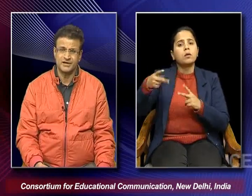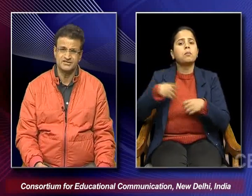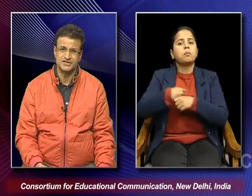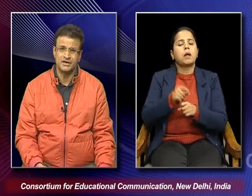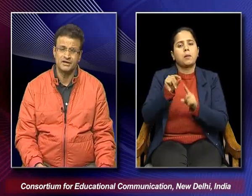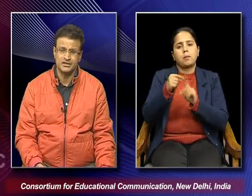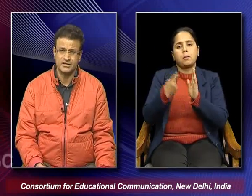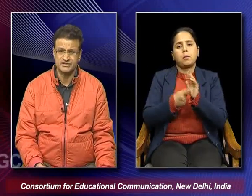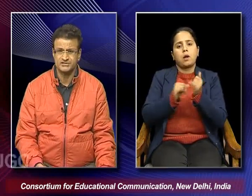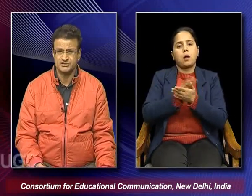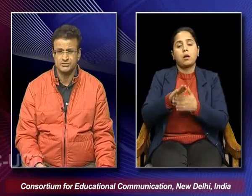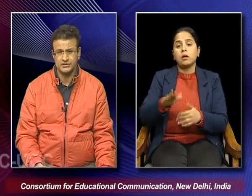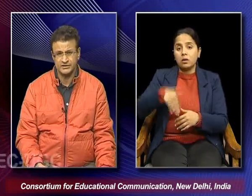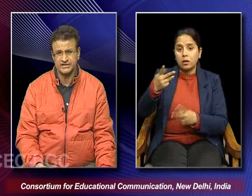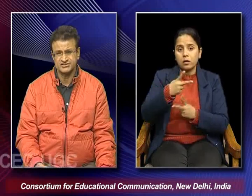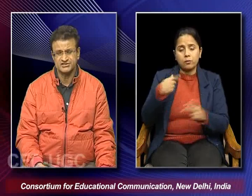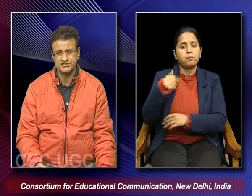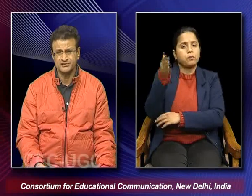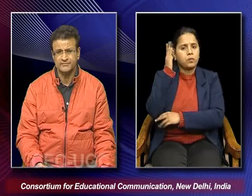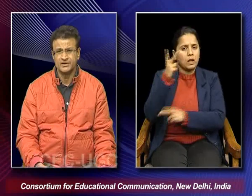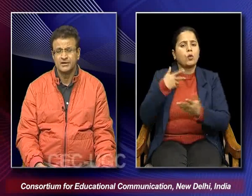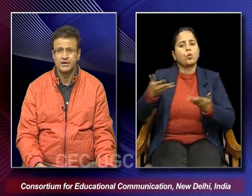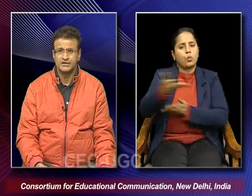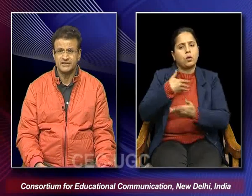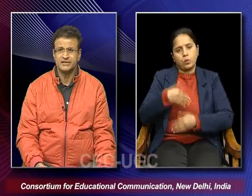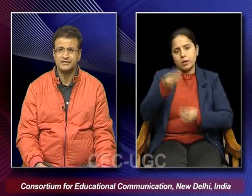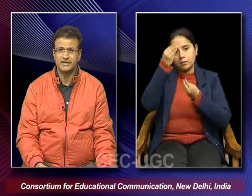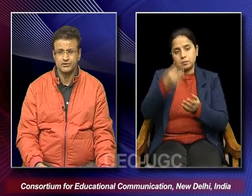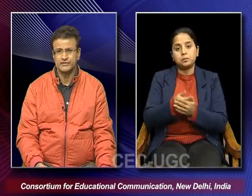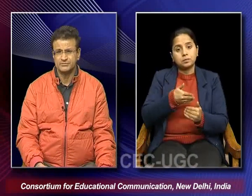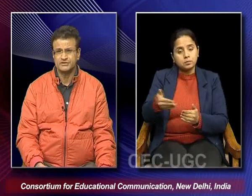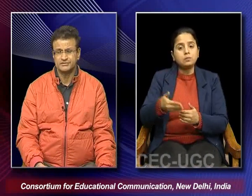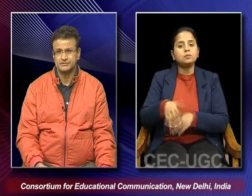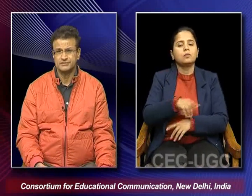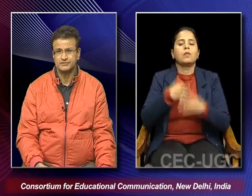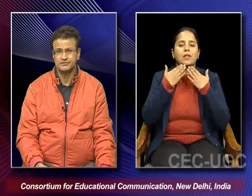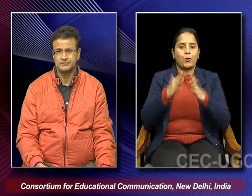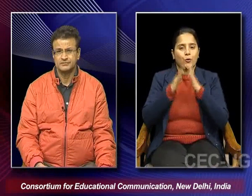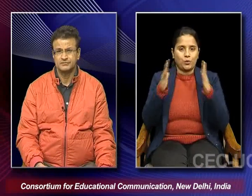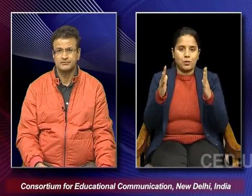Prakash Jha in our next discussion. Till then, thank you very much.